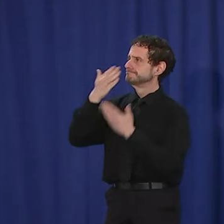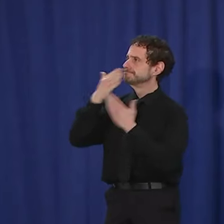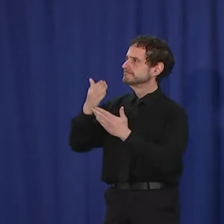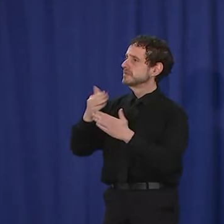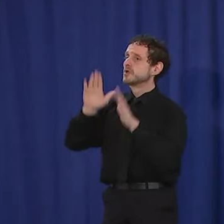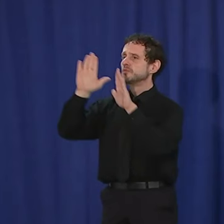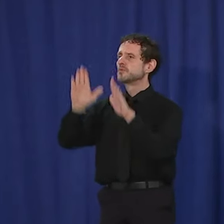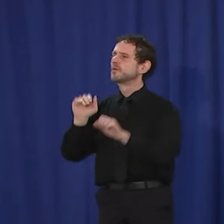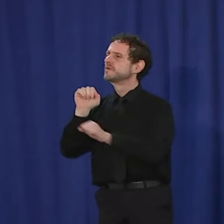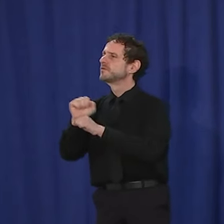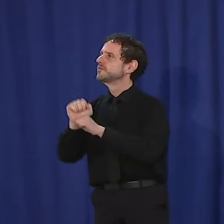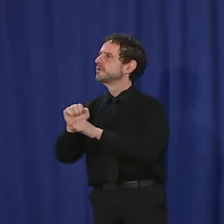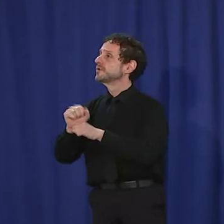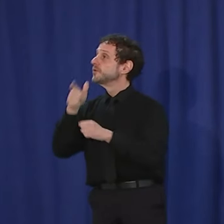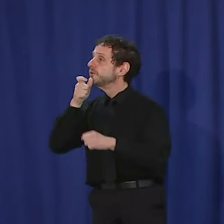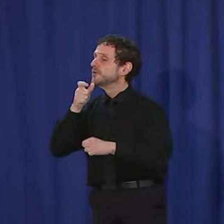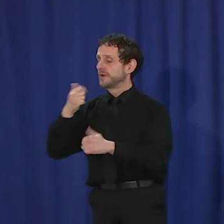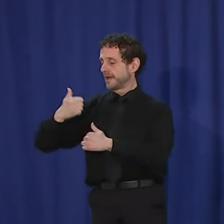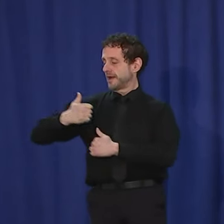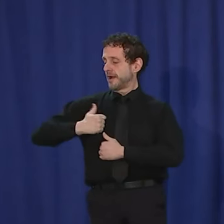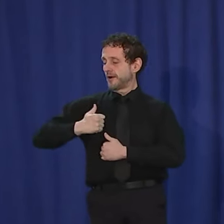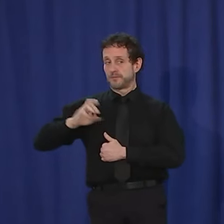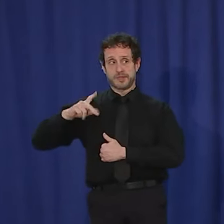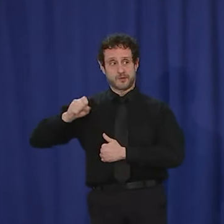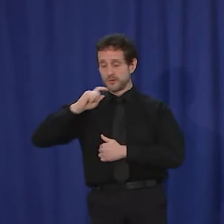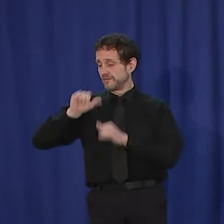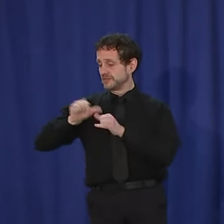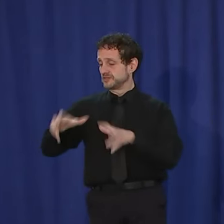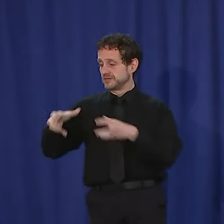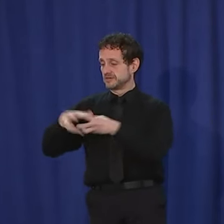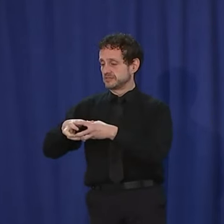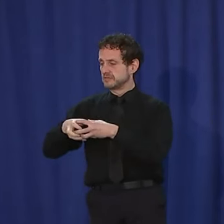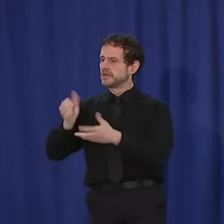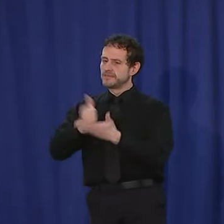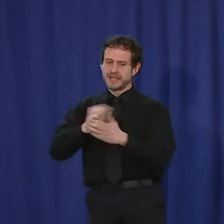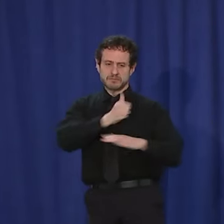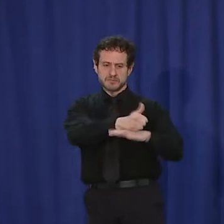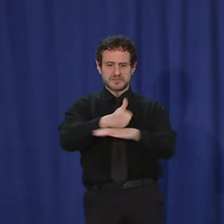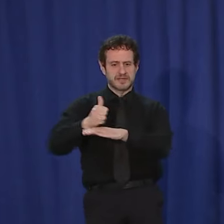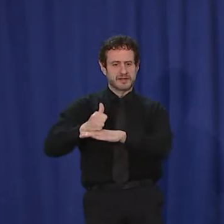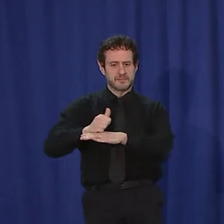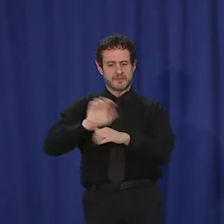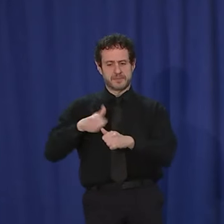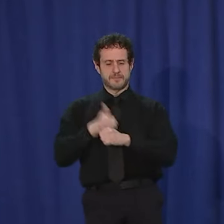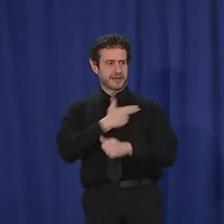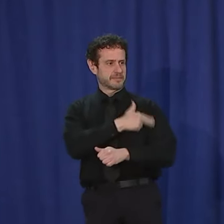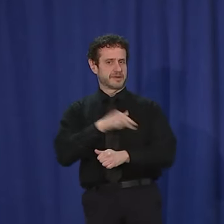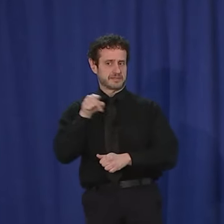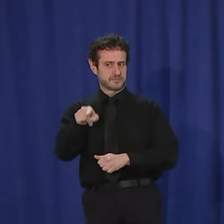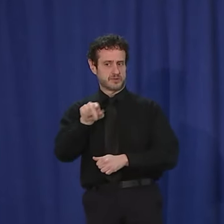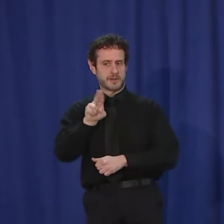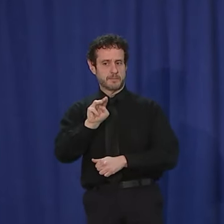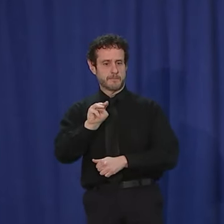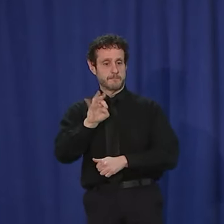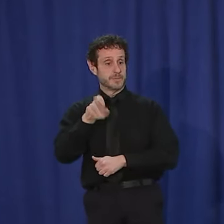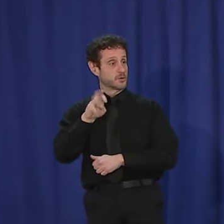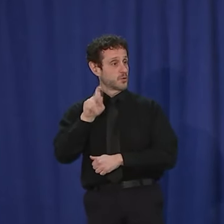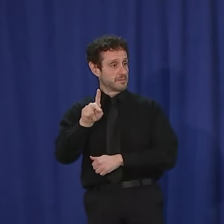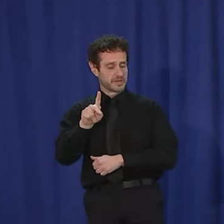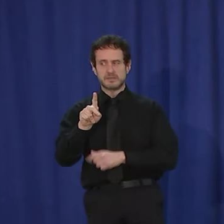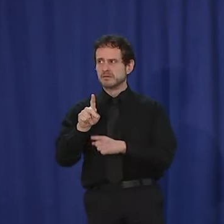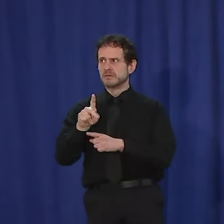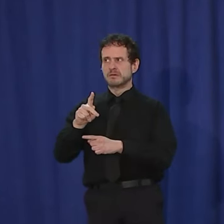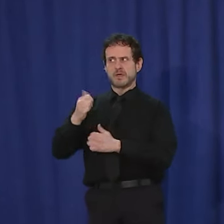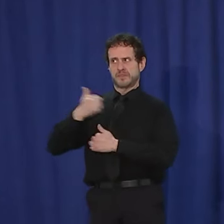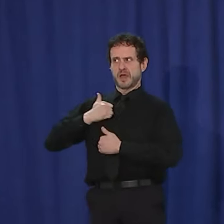Army Corps of Engineers has done in helping set up the alternate care facility at McCormick Place. I'm going to give credit